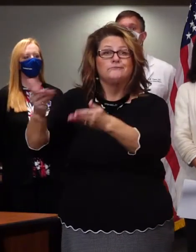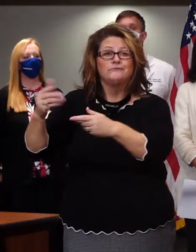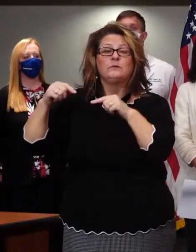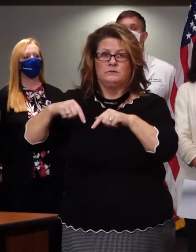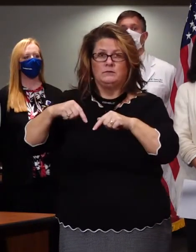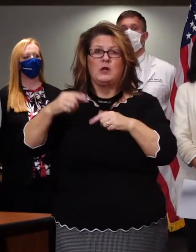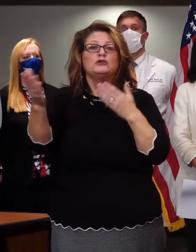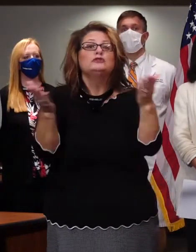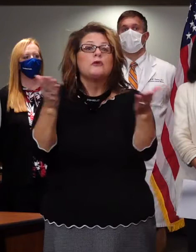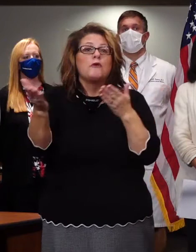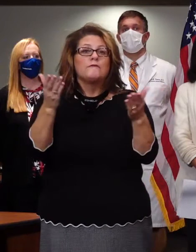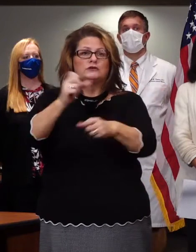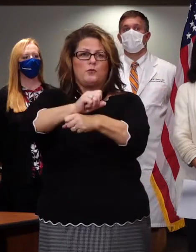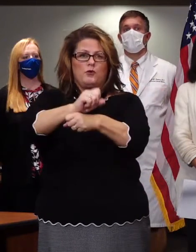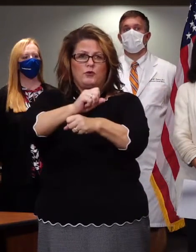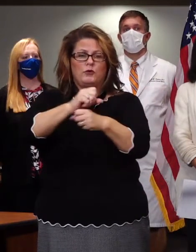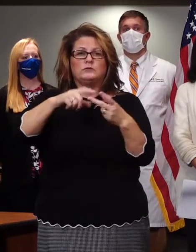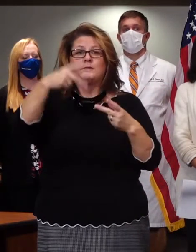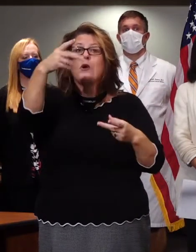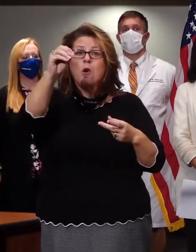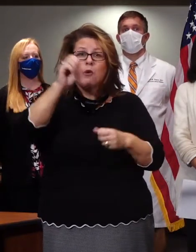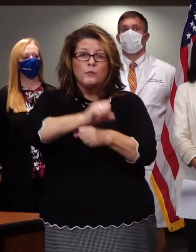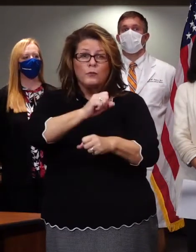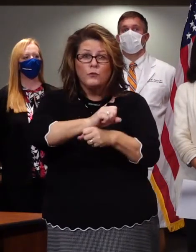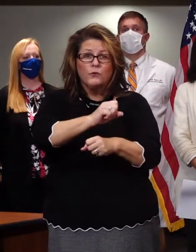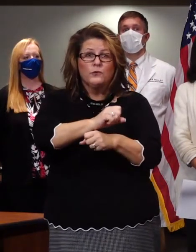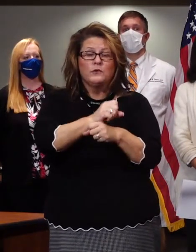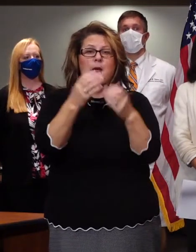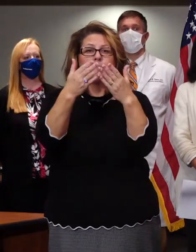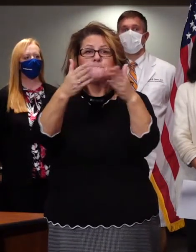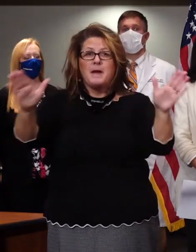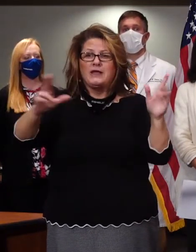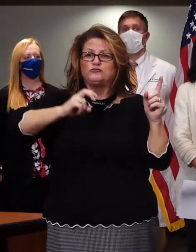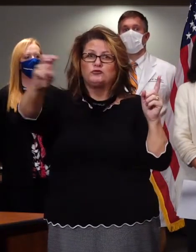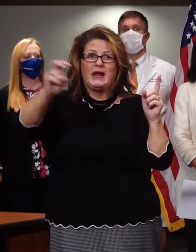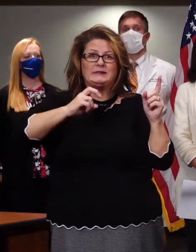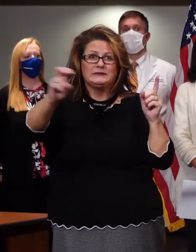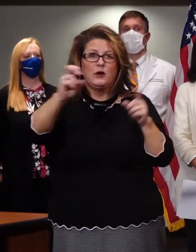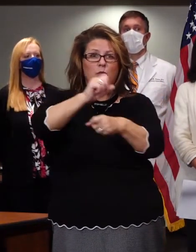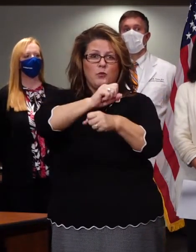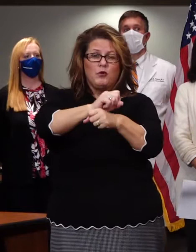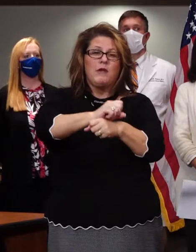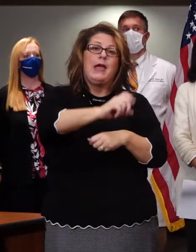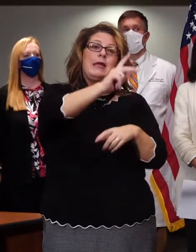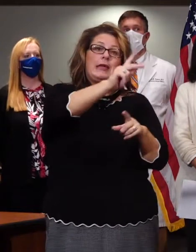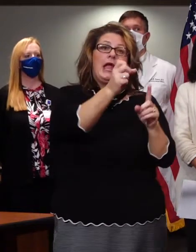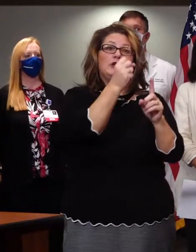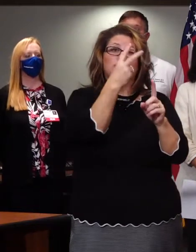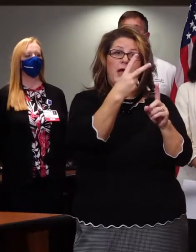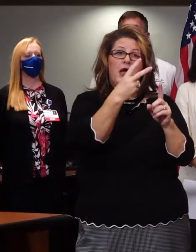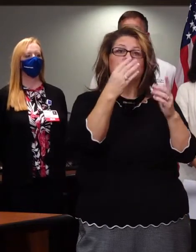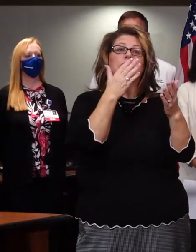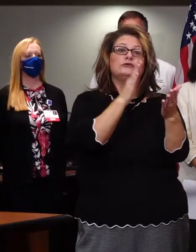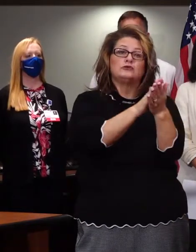industry workers, postal workers, public transit workers, K-12 school teachers and